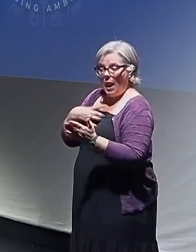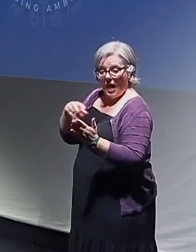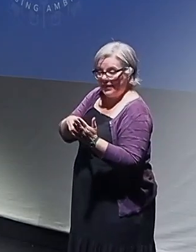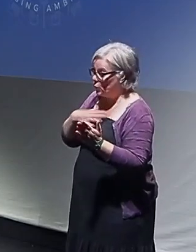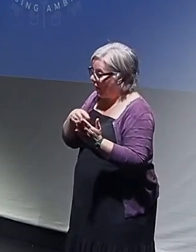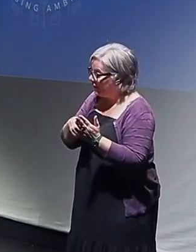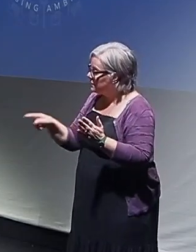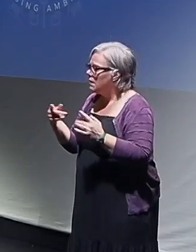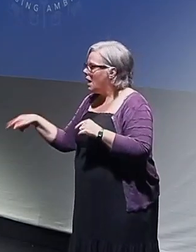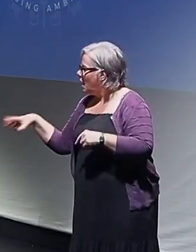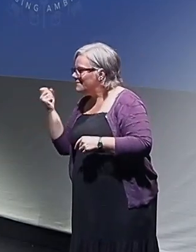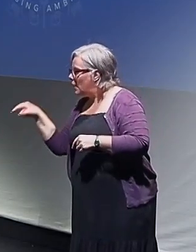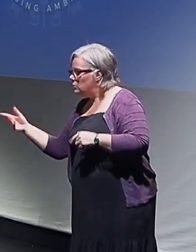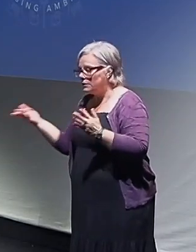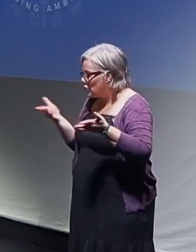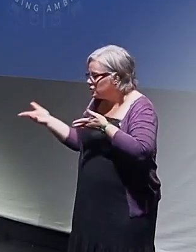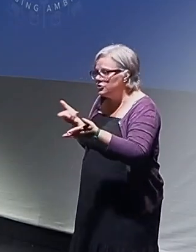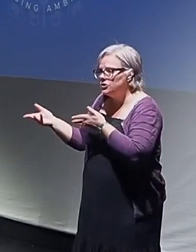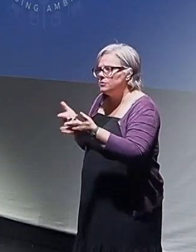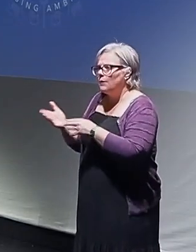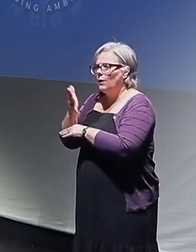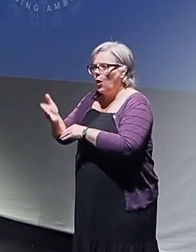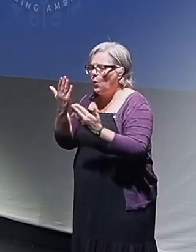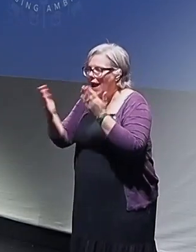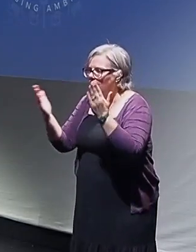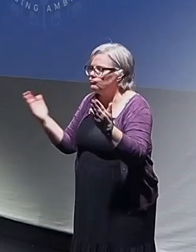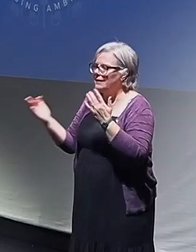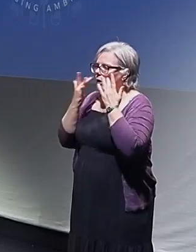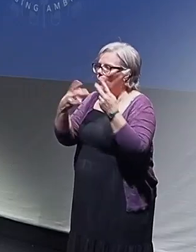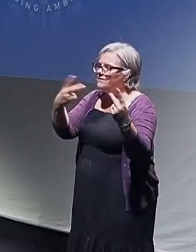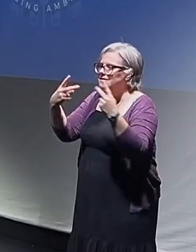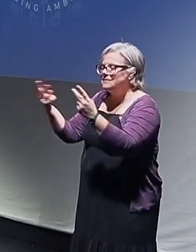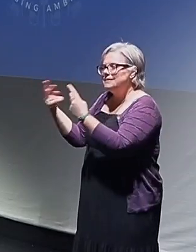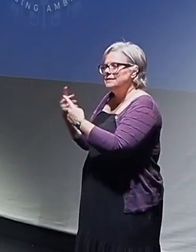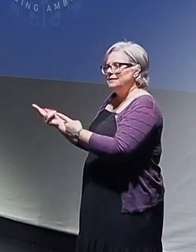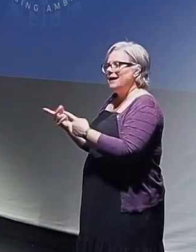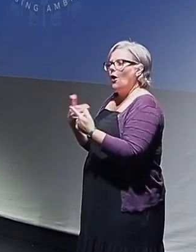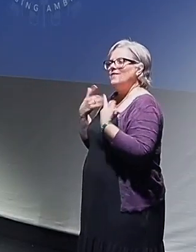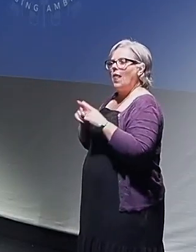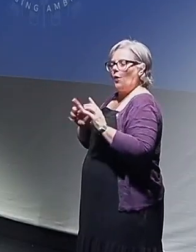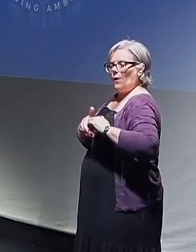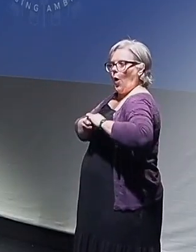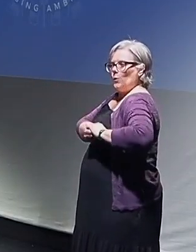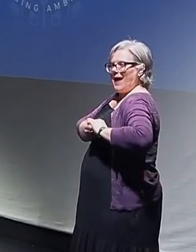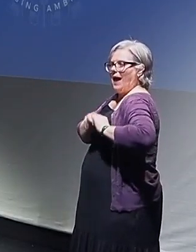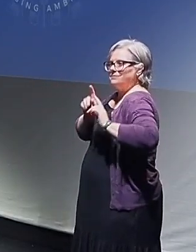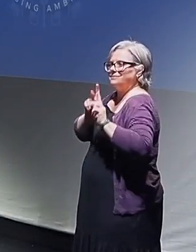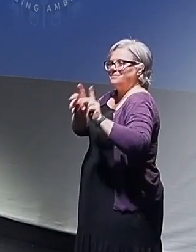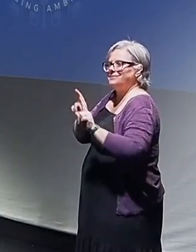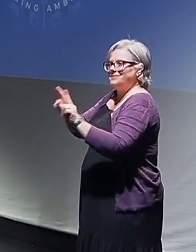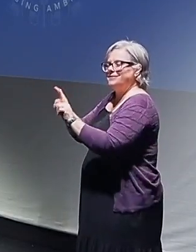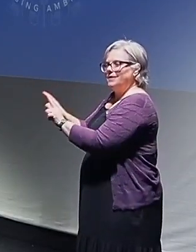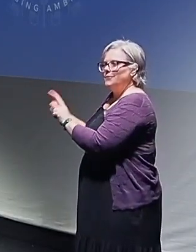I like this, I do like this. And we'd go on studio visits, and we'd go to galleries. And it's like we held each other's hands into